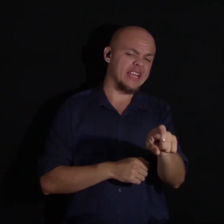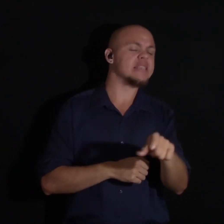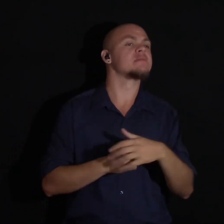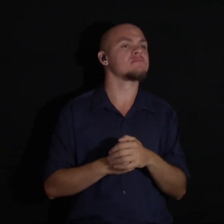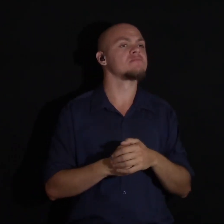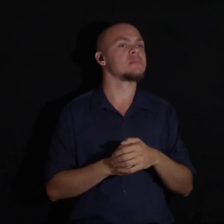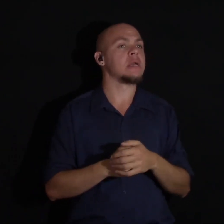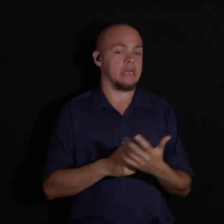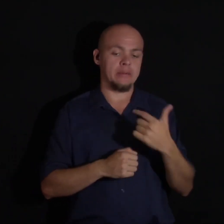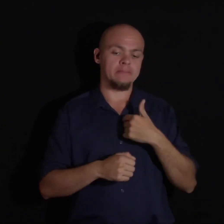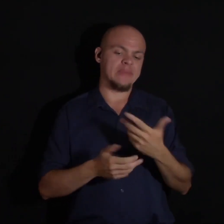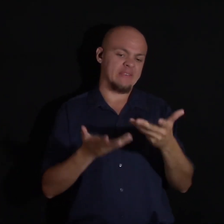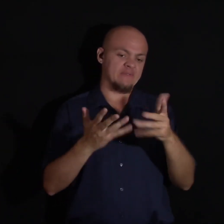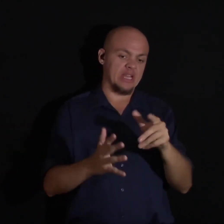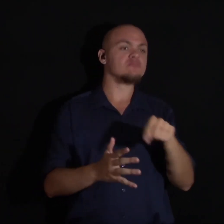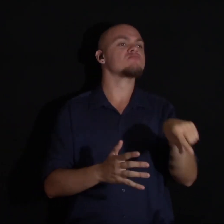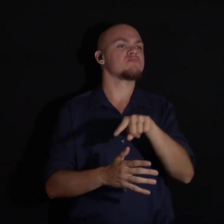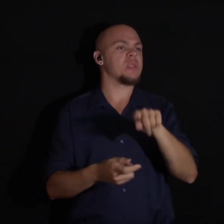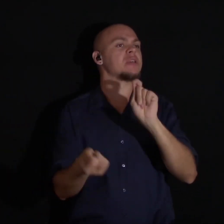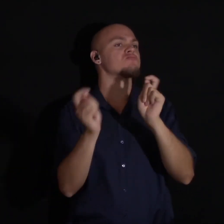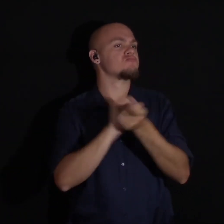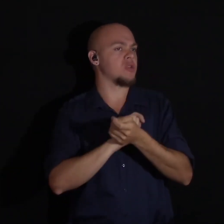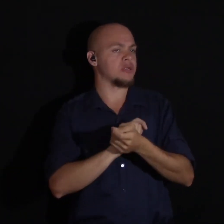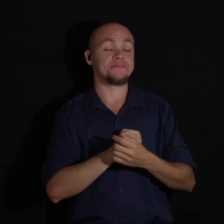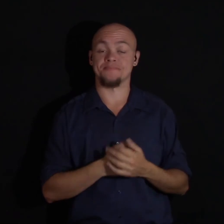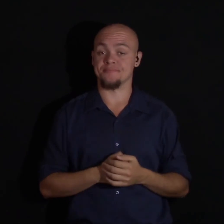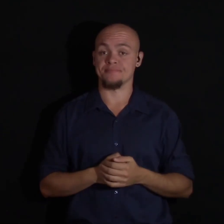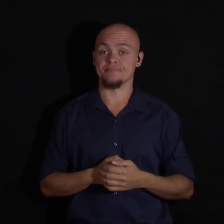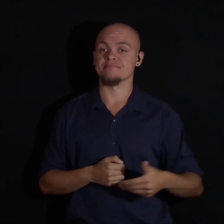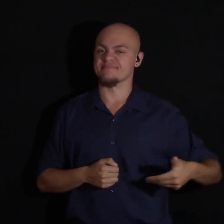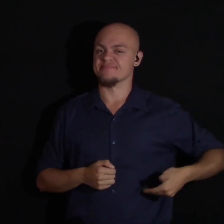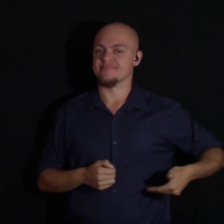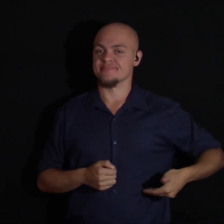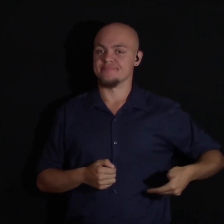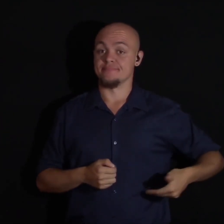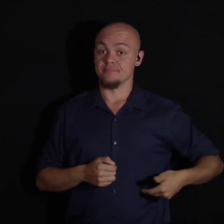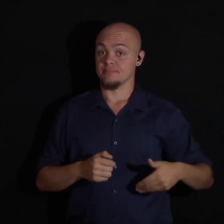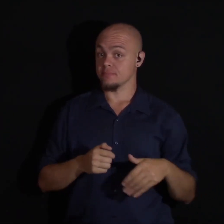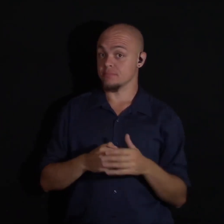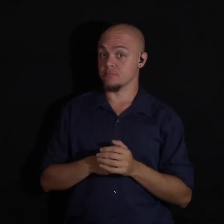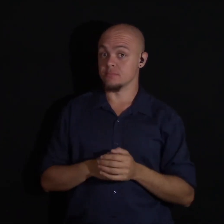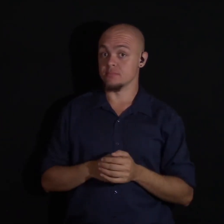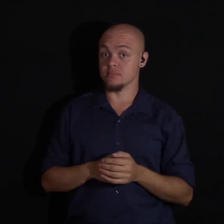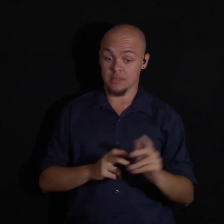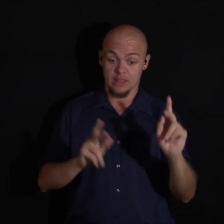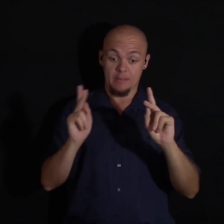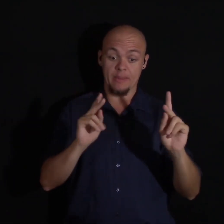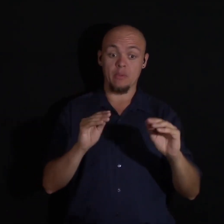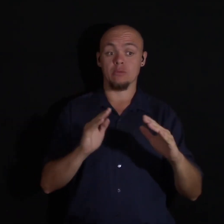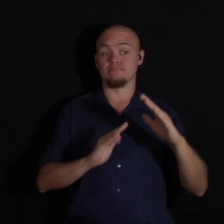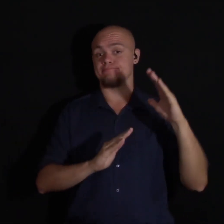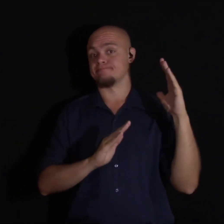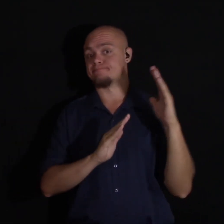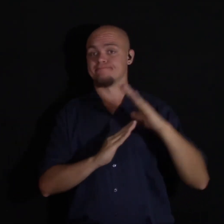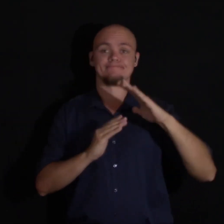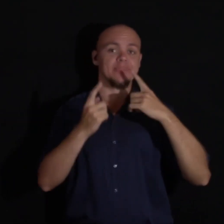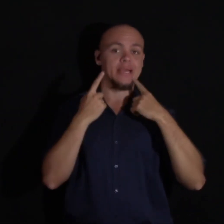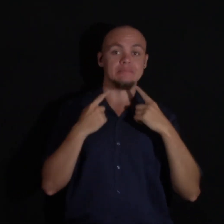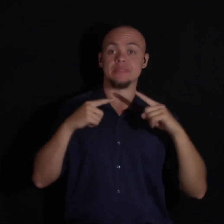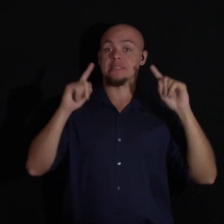people changed as a result. And you may have intuited this already, that the most successful people in any